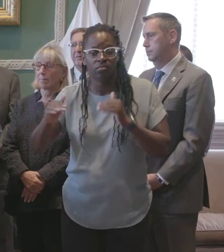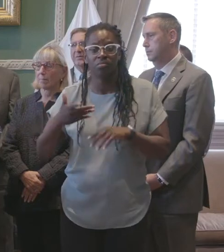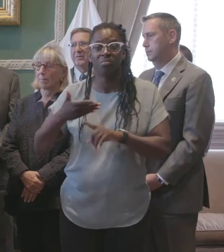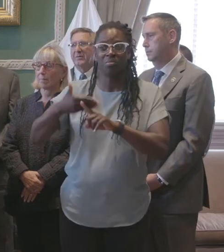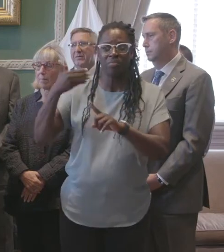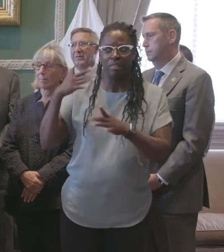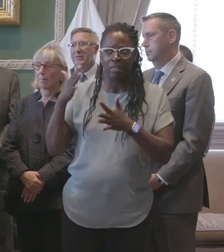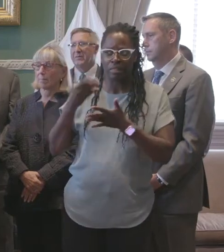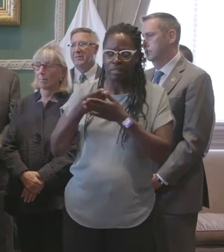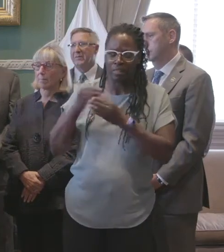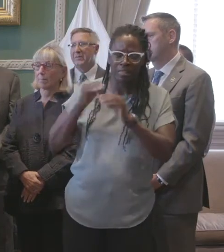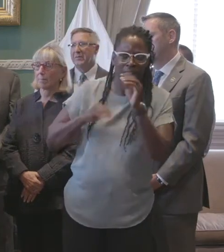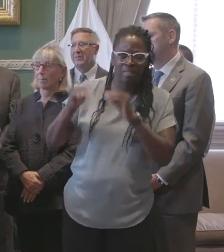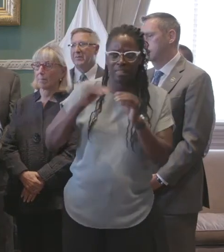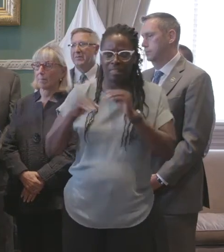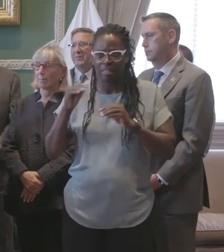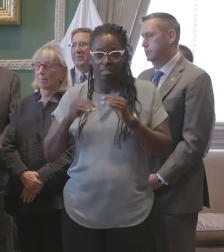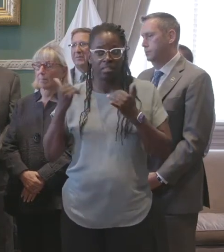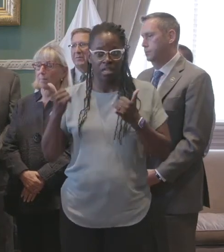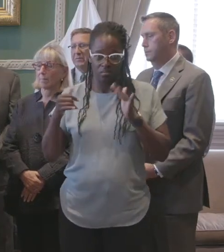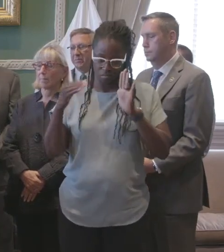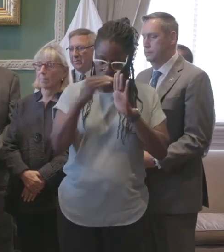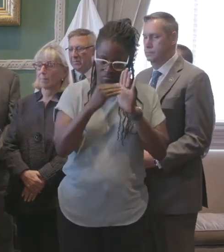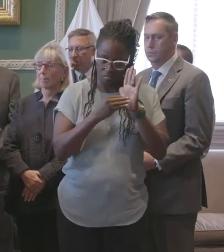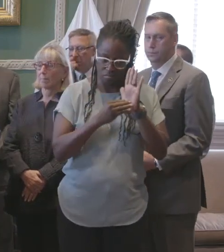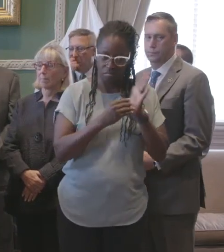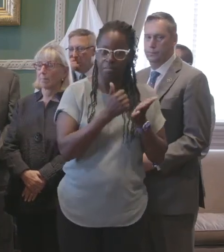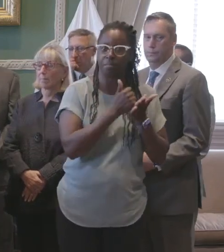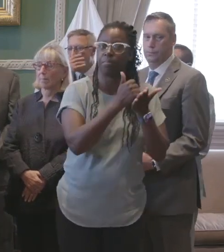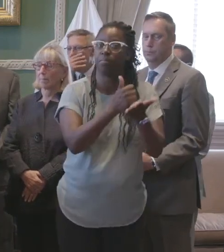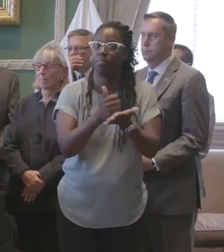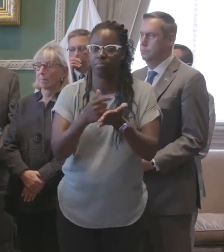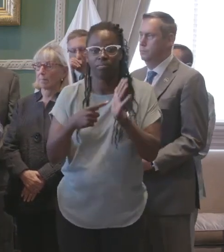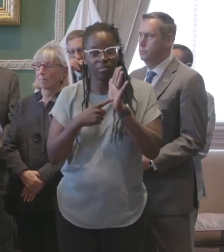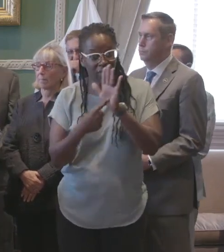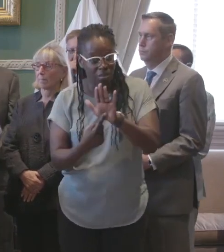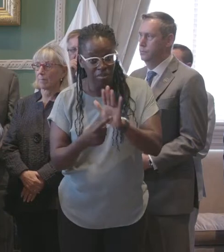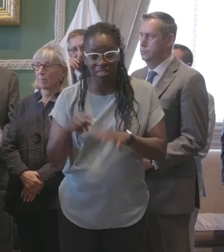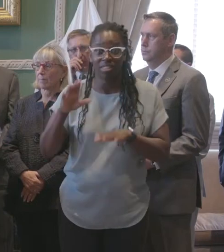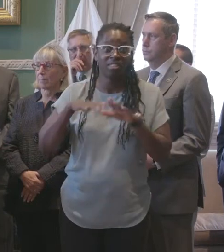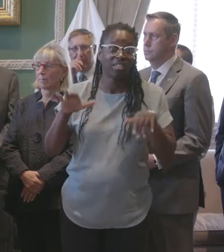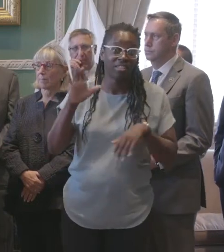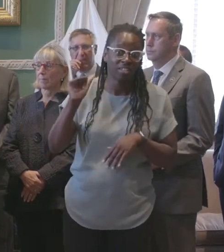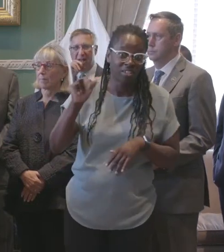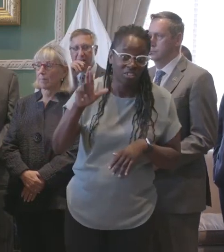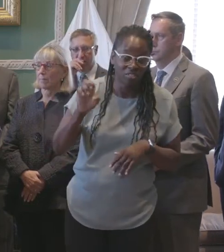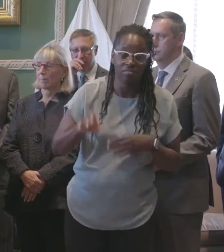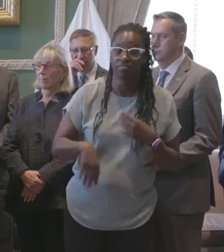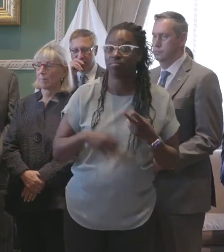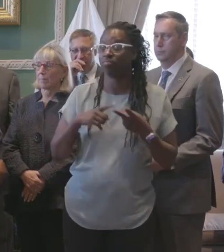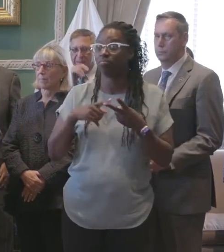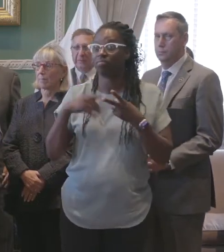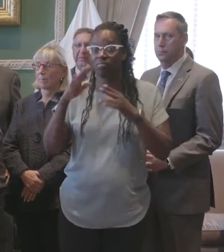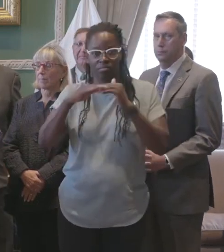had, in particular going forward with C3 grants and codifying that, and also just providing stability for